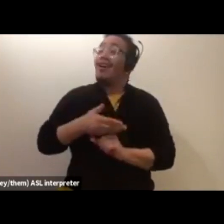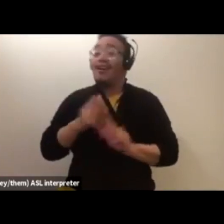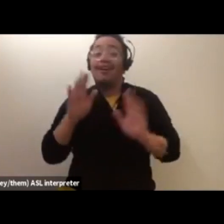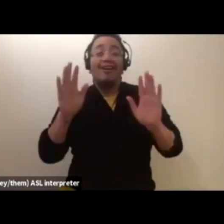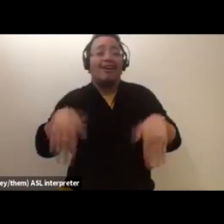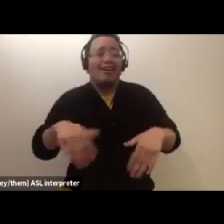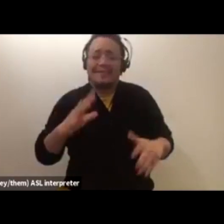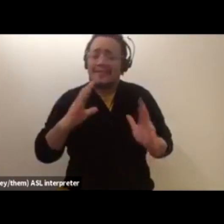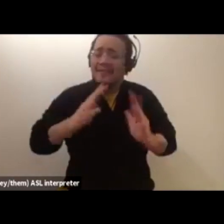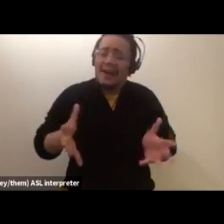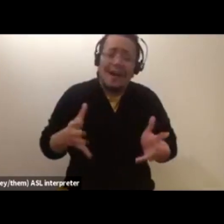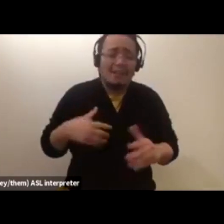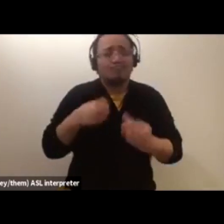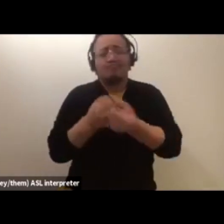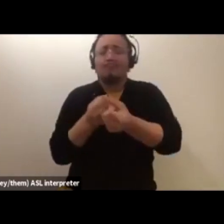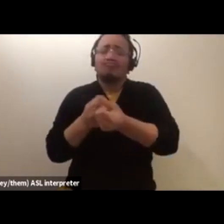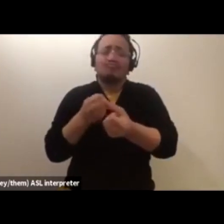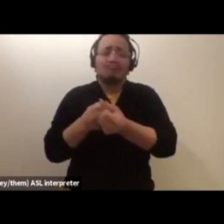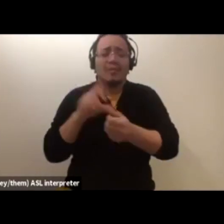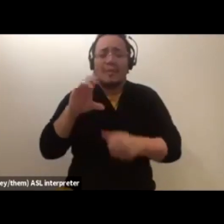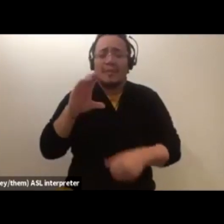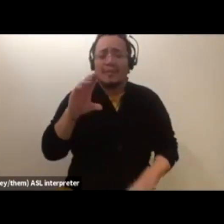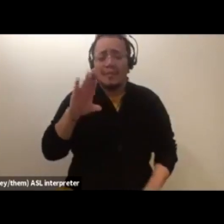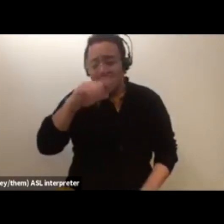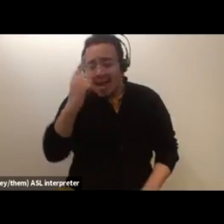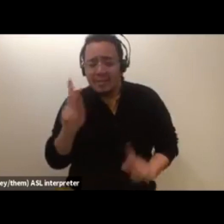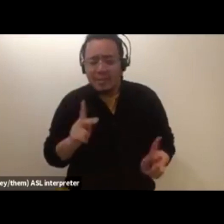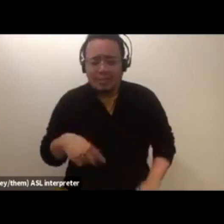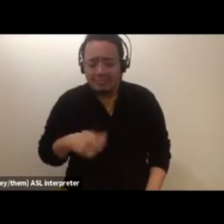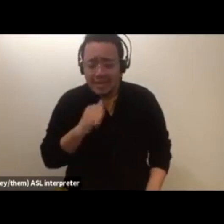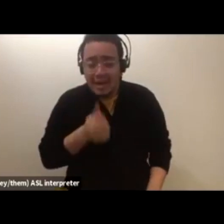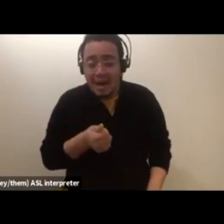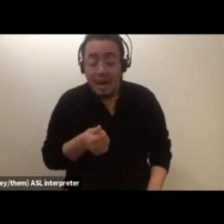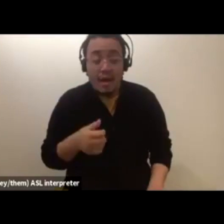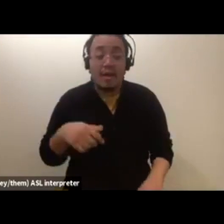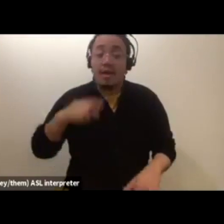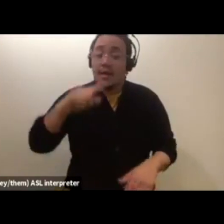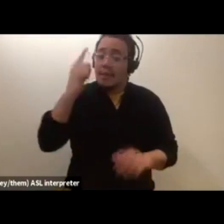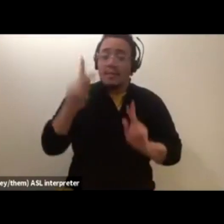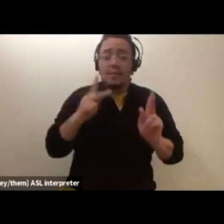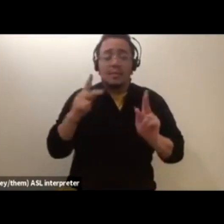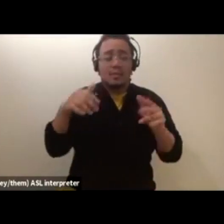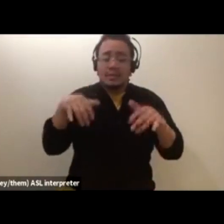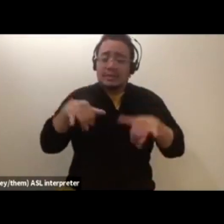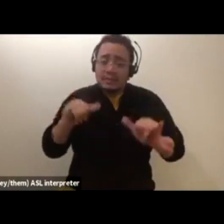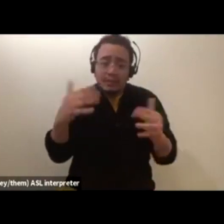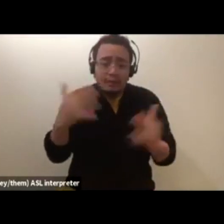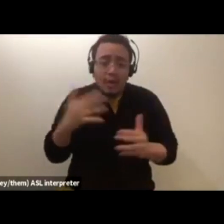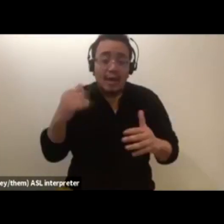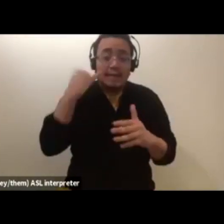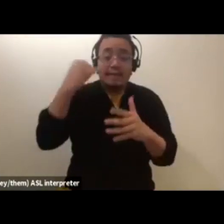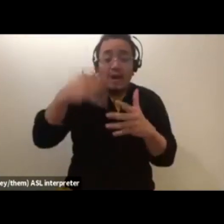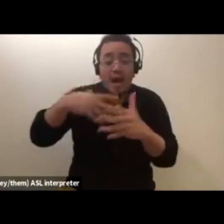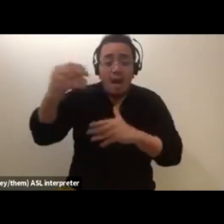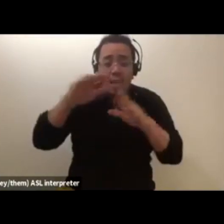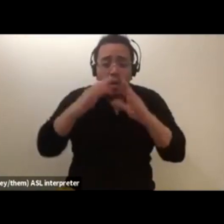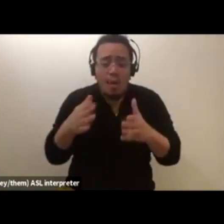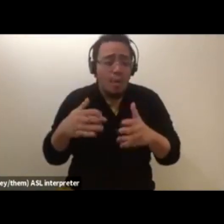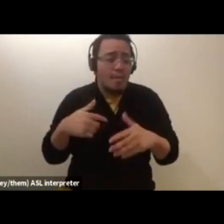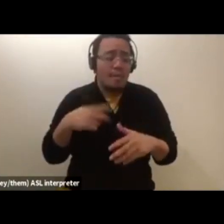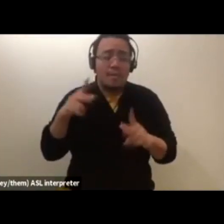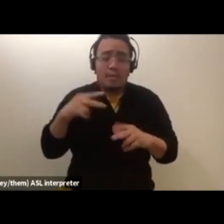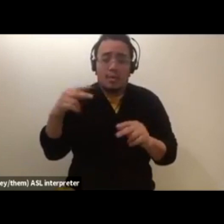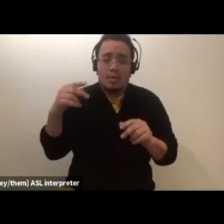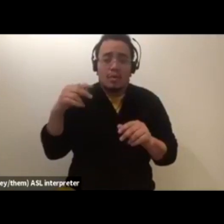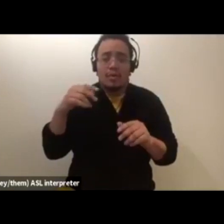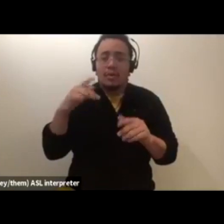step outside and have to feel like, am I being watched? Am I going to be questioned, like go certain places? And it sucks to have to live your life